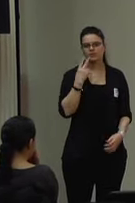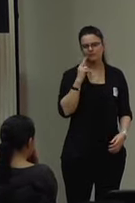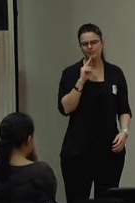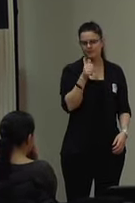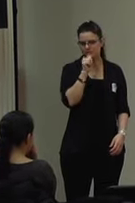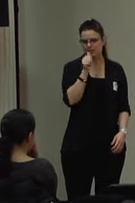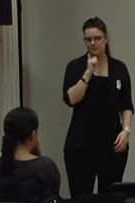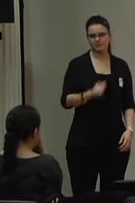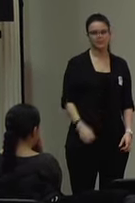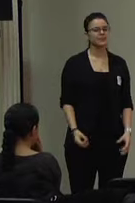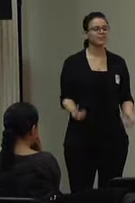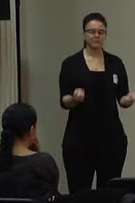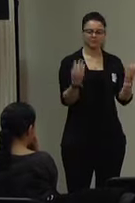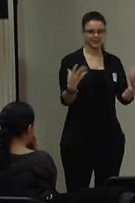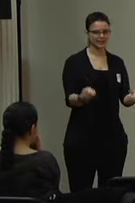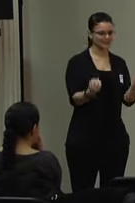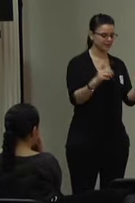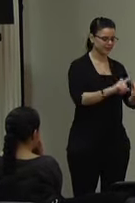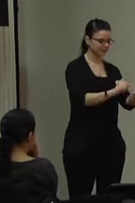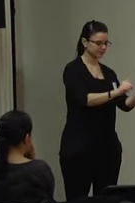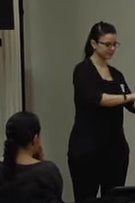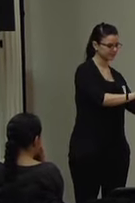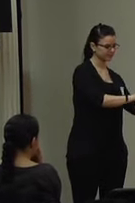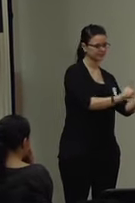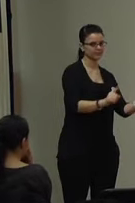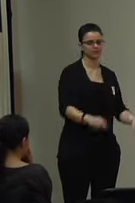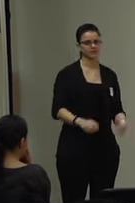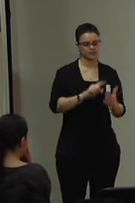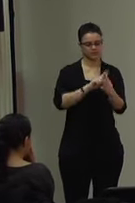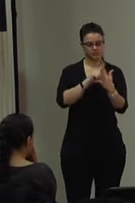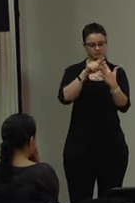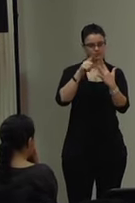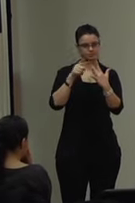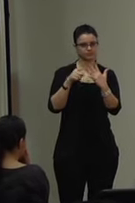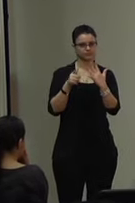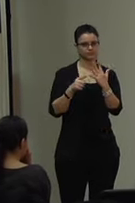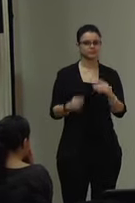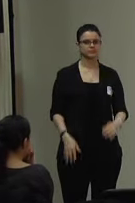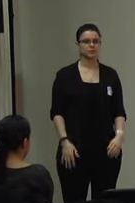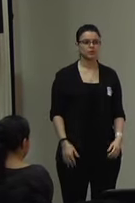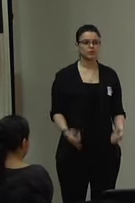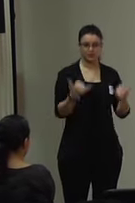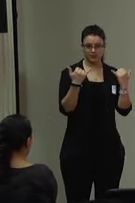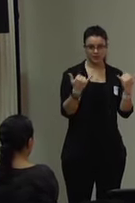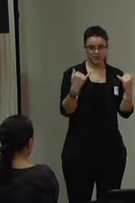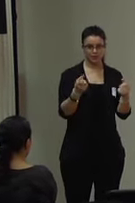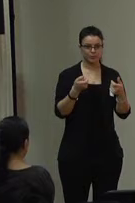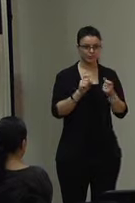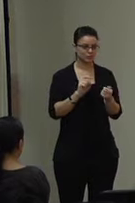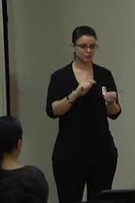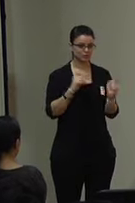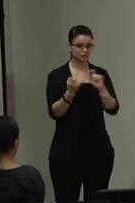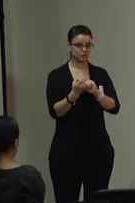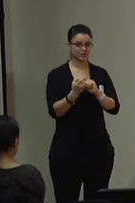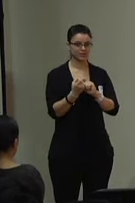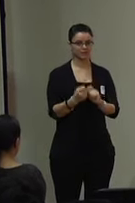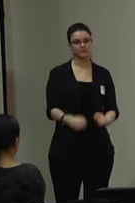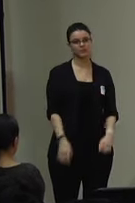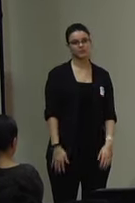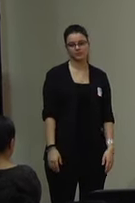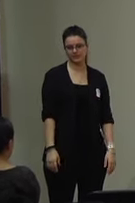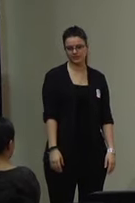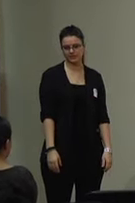so many options now. I think now is a great time to be thinking about making these changes in your diet, for your health, for the planet, for everything, because